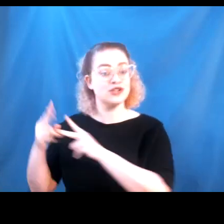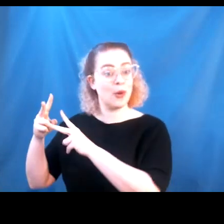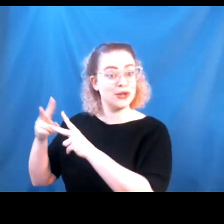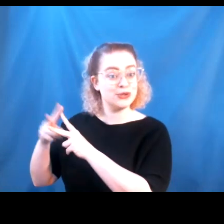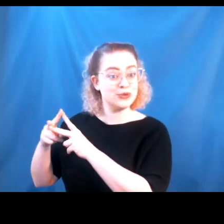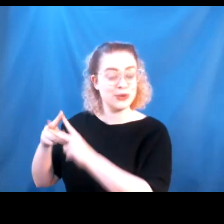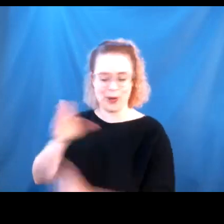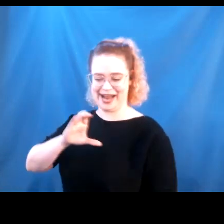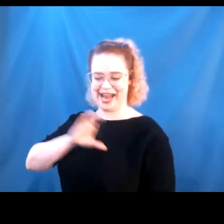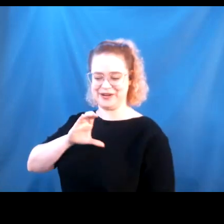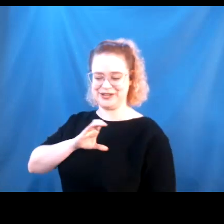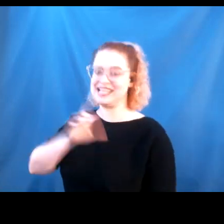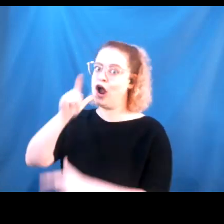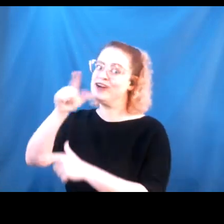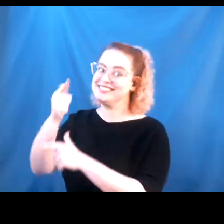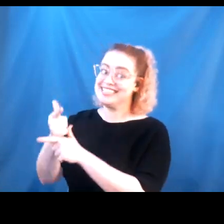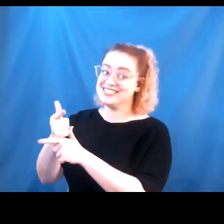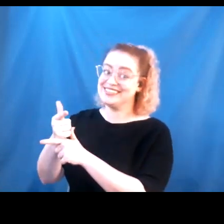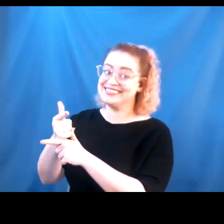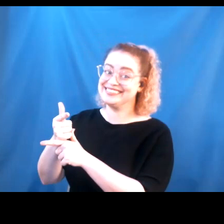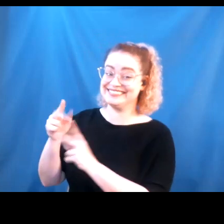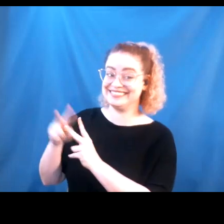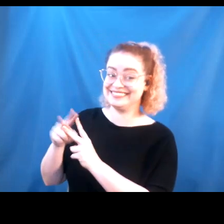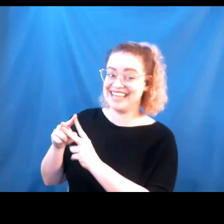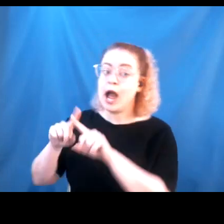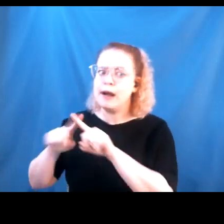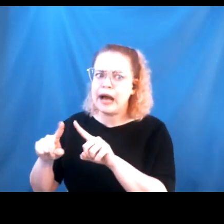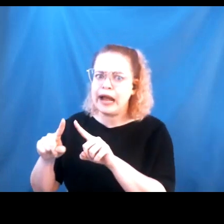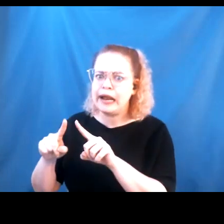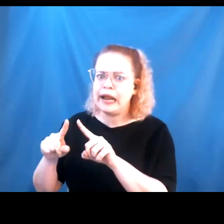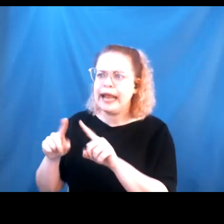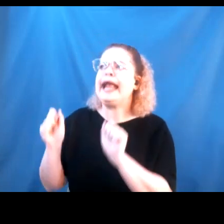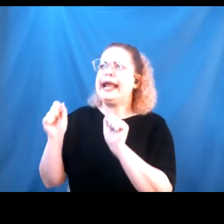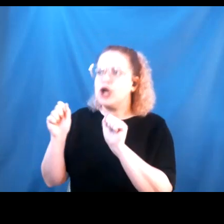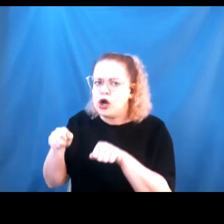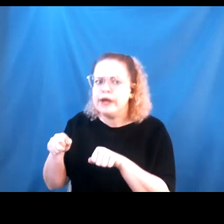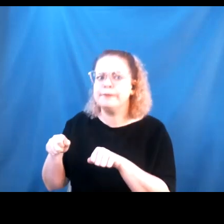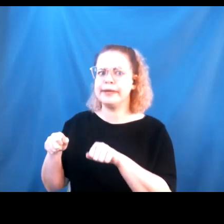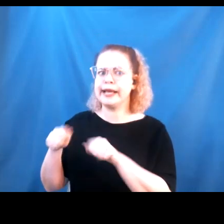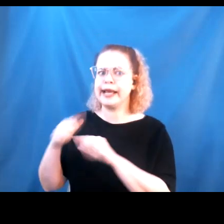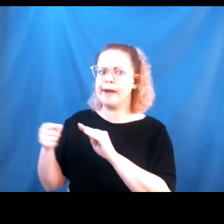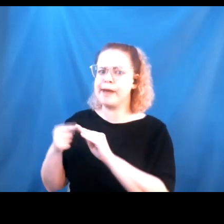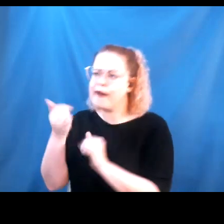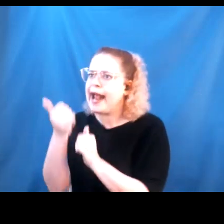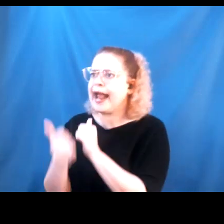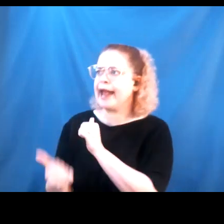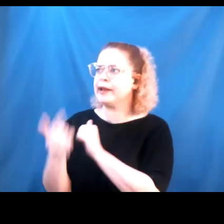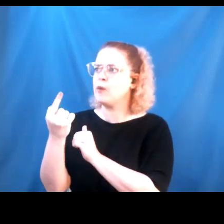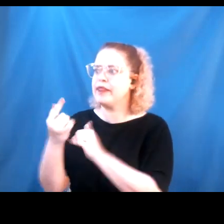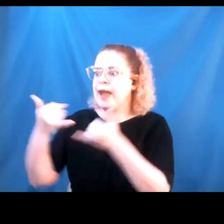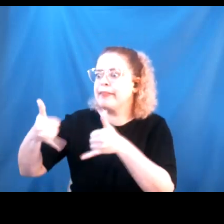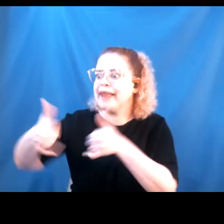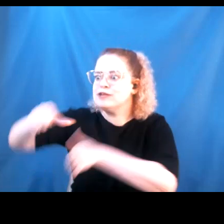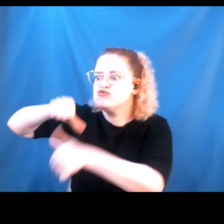sisters, but really this story can be about any two or more kids who are trying to play together or do something together. I